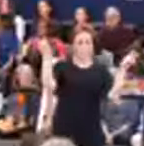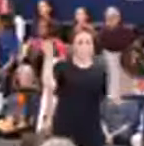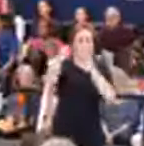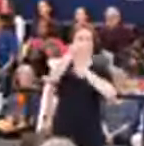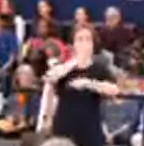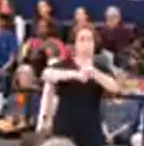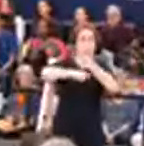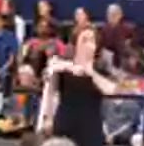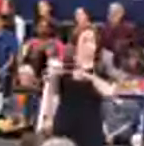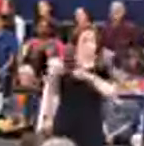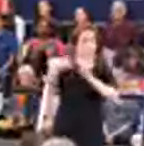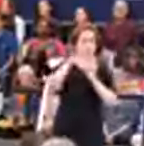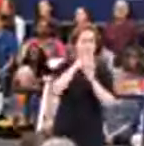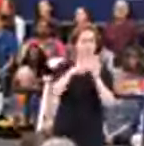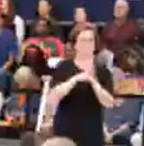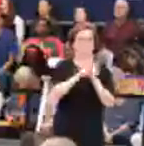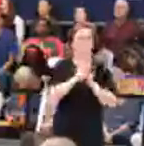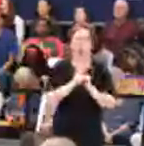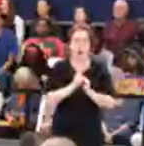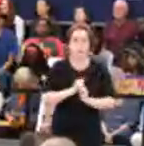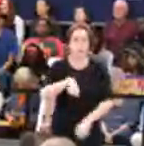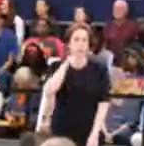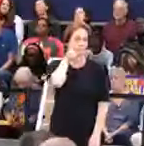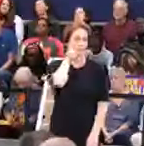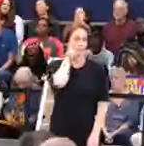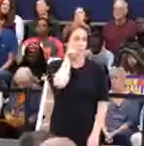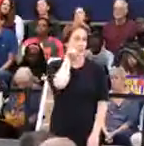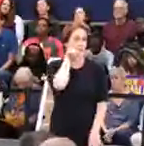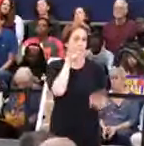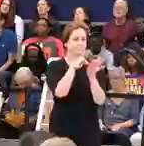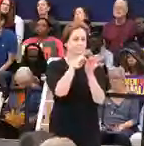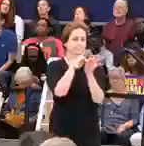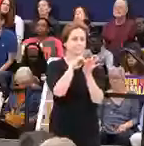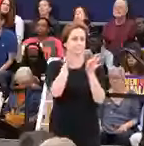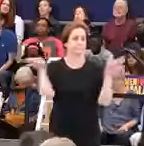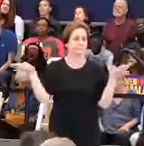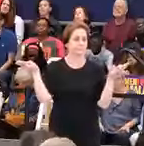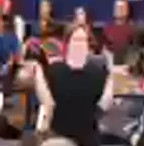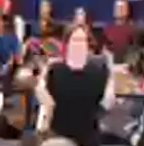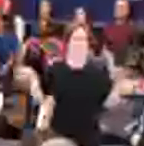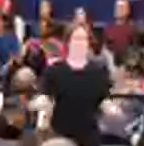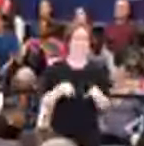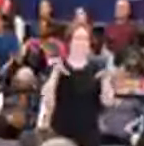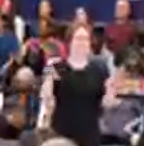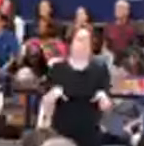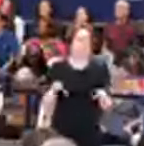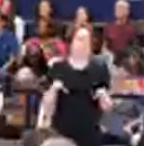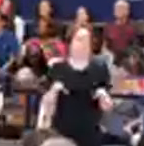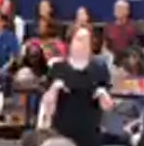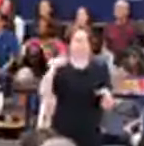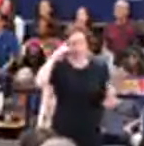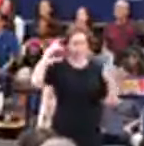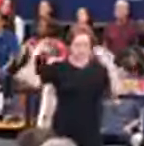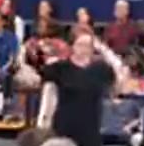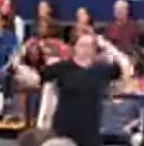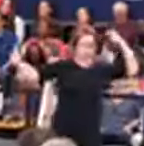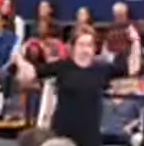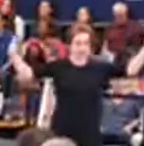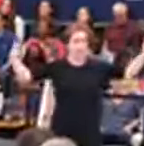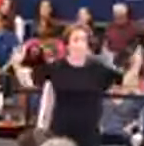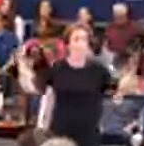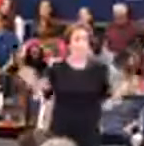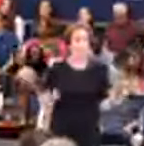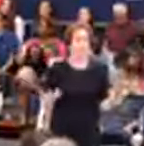by tweet, based on unilateral action born out of a fragile ego that